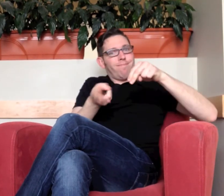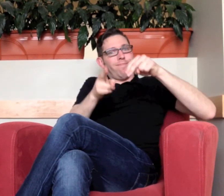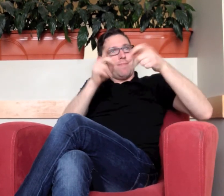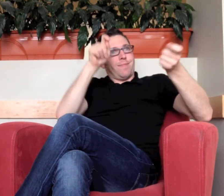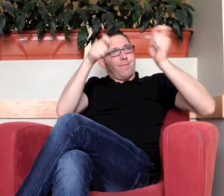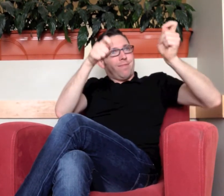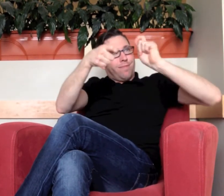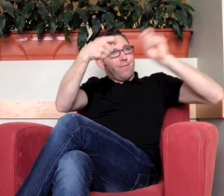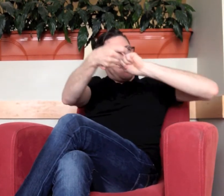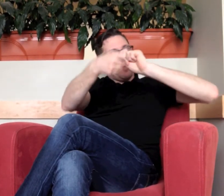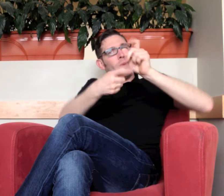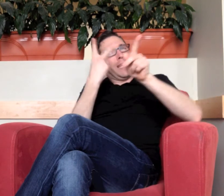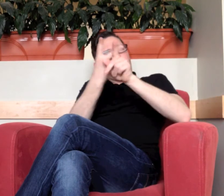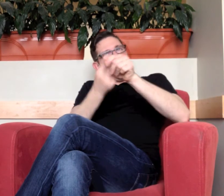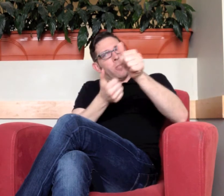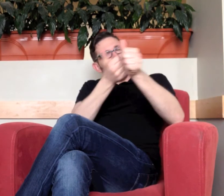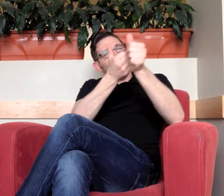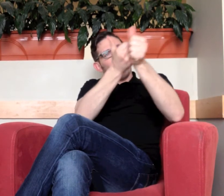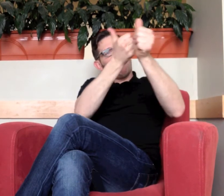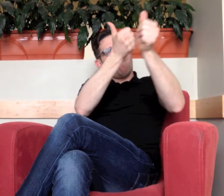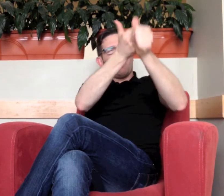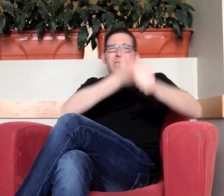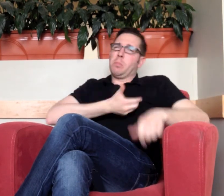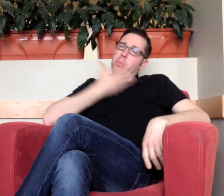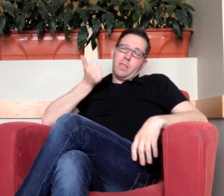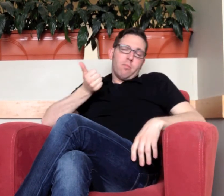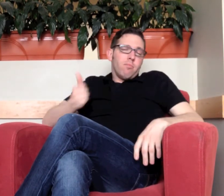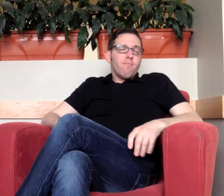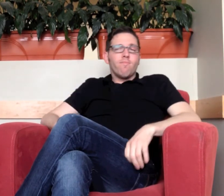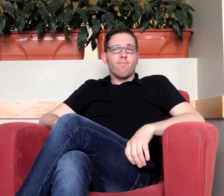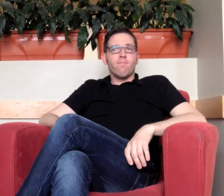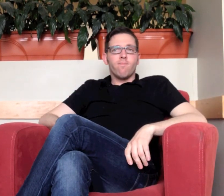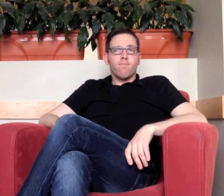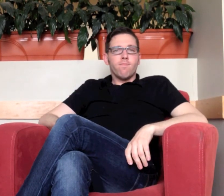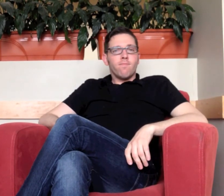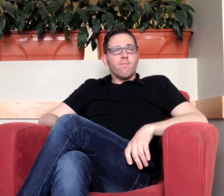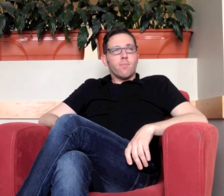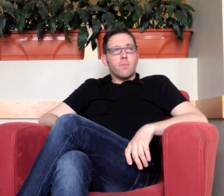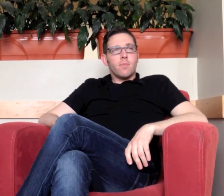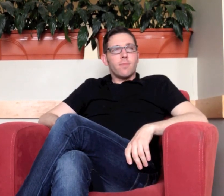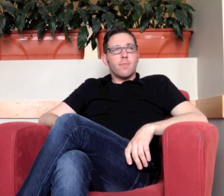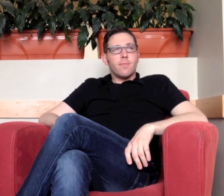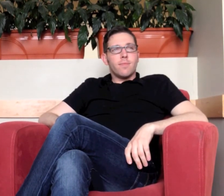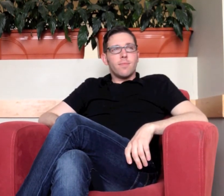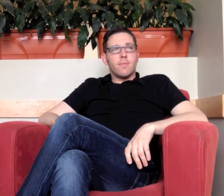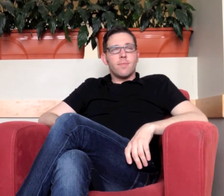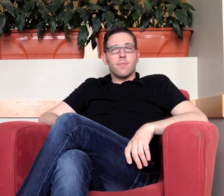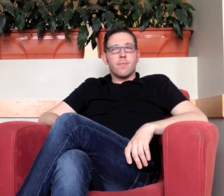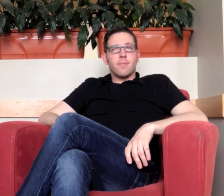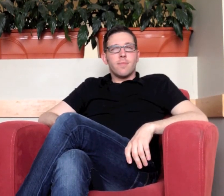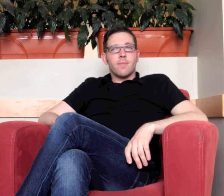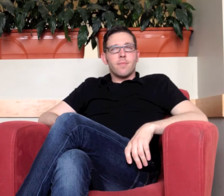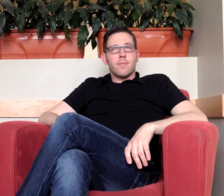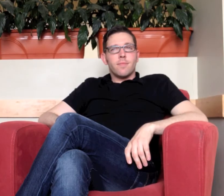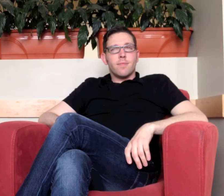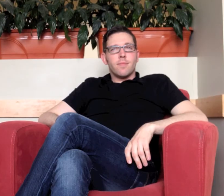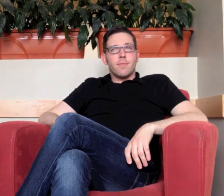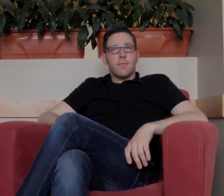be current in my knowledge and what I'm exposing students to, and evaluations really provide that.